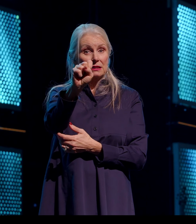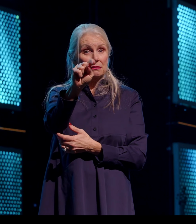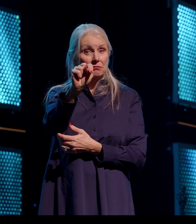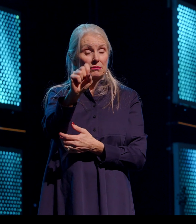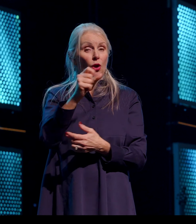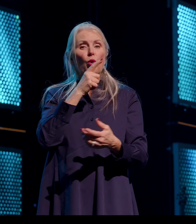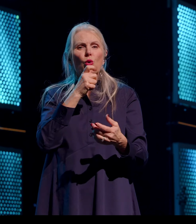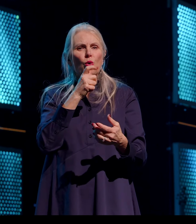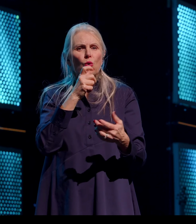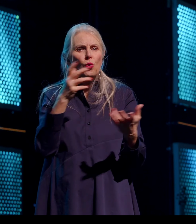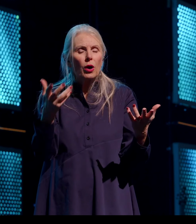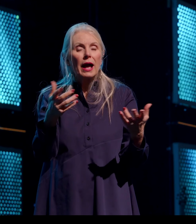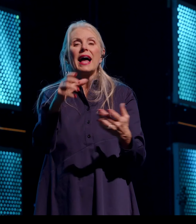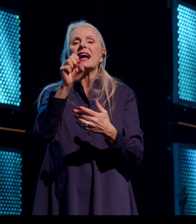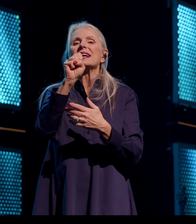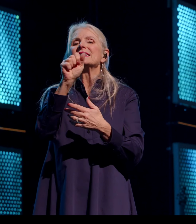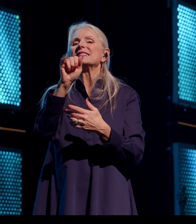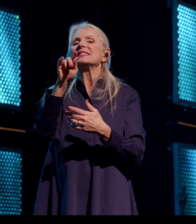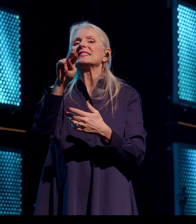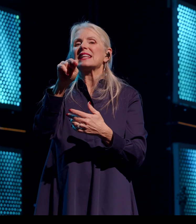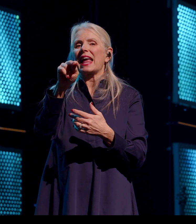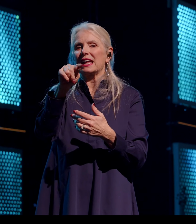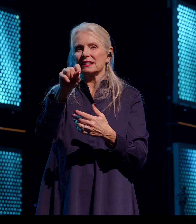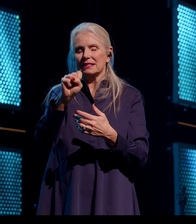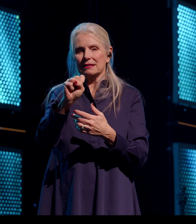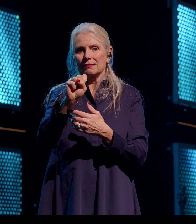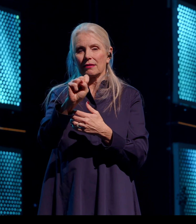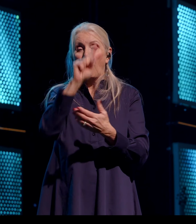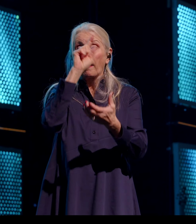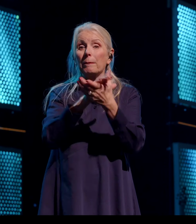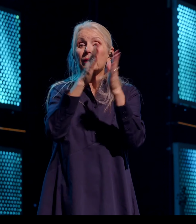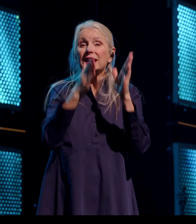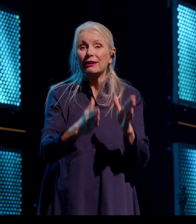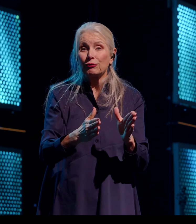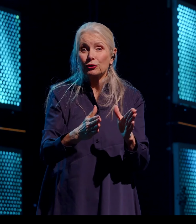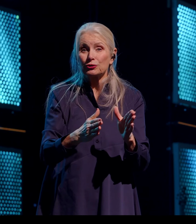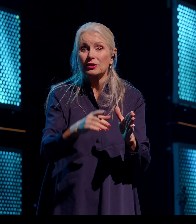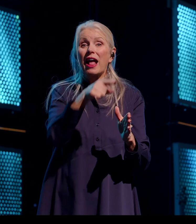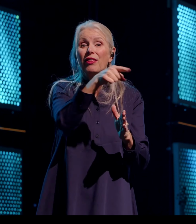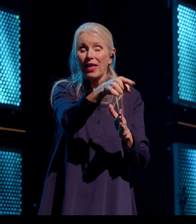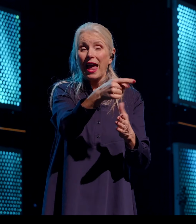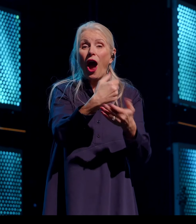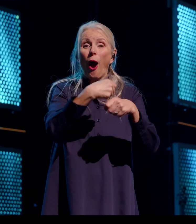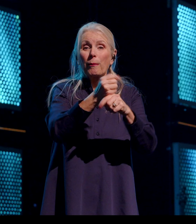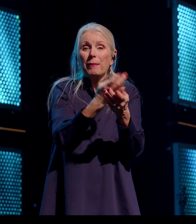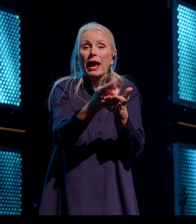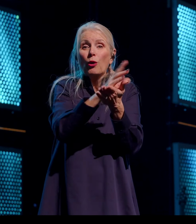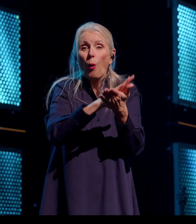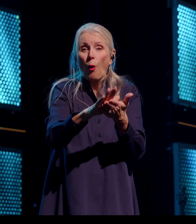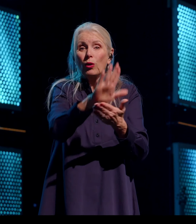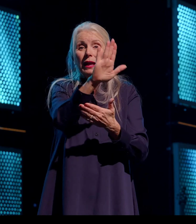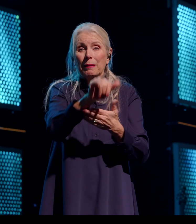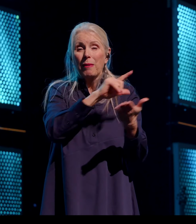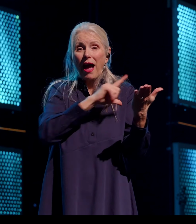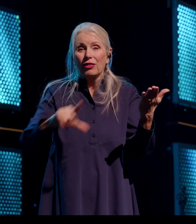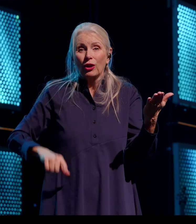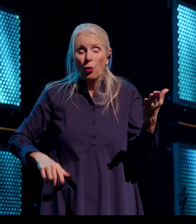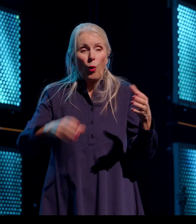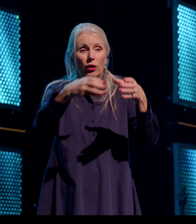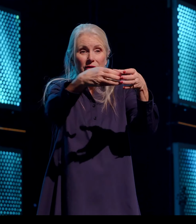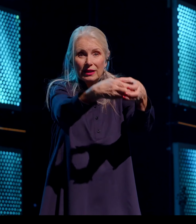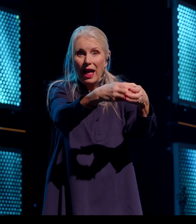No. Saints are those that have been set apart for the Lord, those who've been made holy by the Lord. It's the